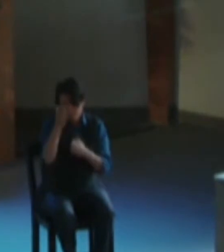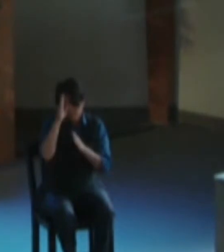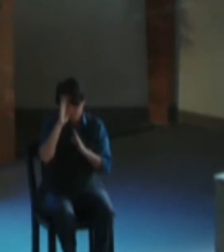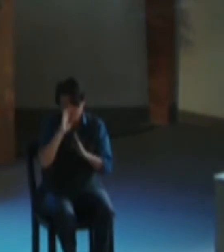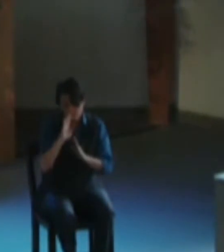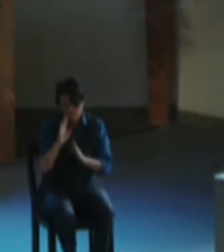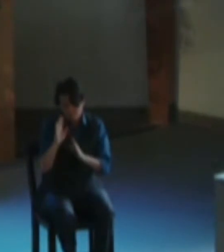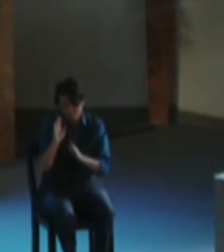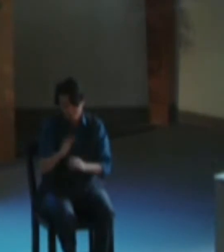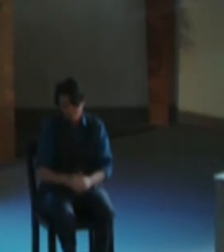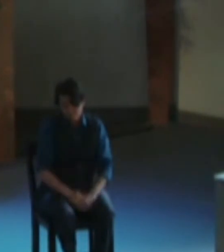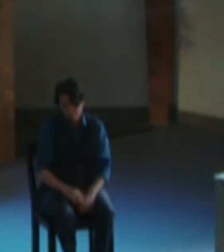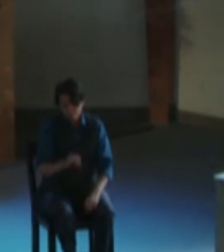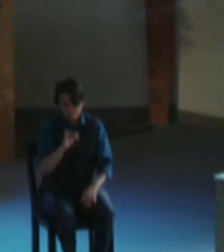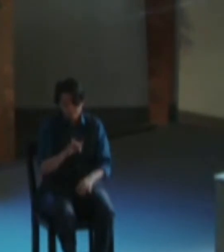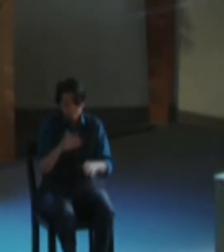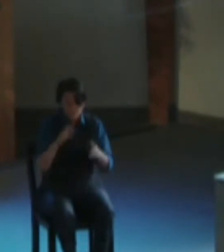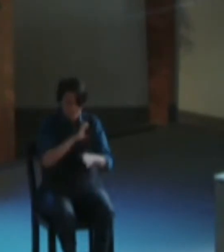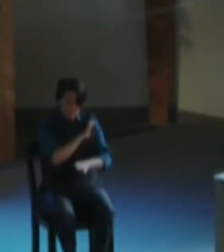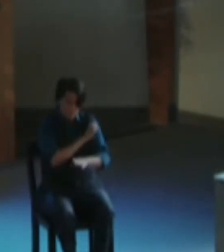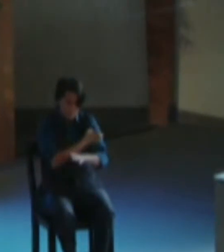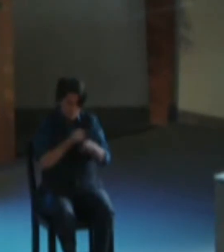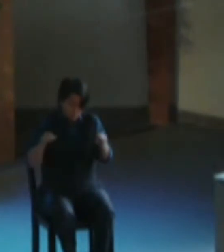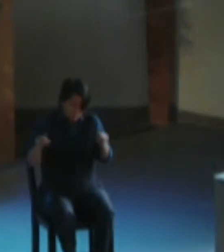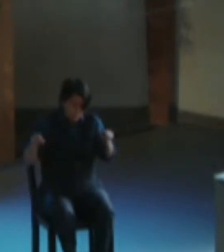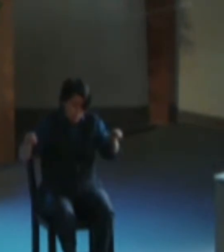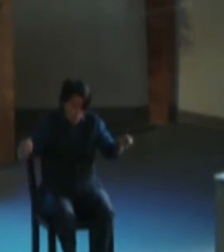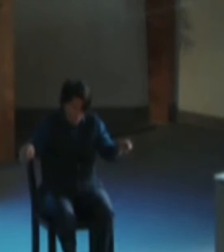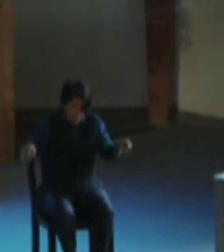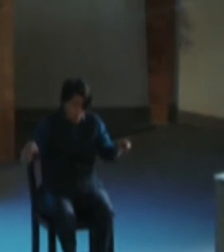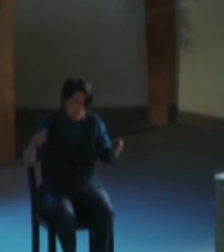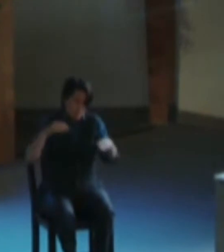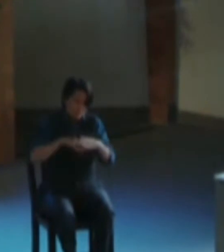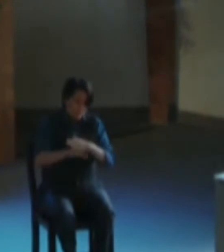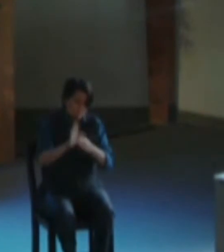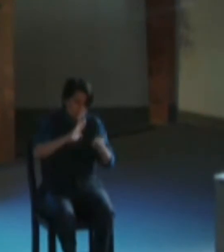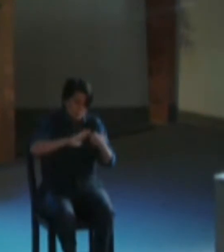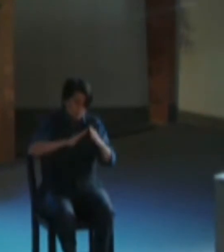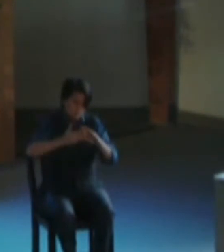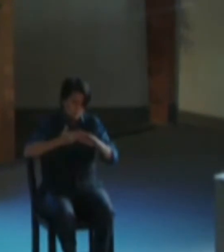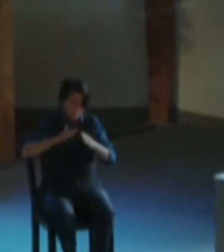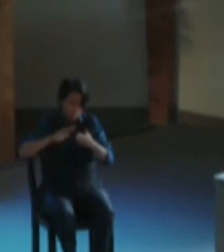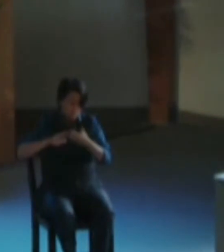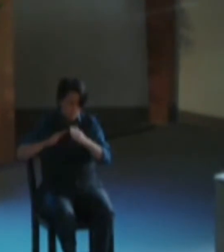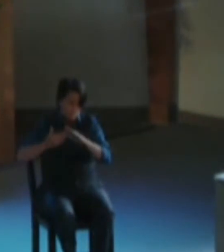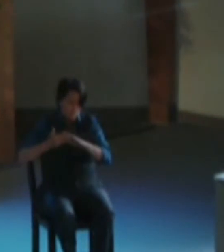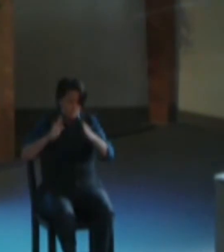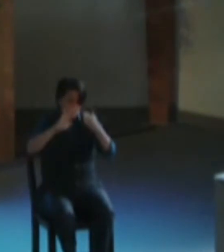Feel that energy pulse out again into this community, the city of